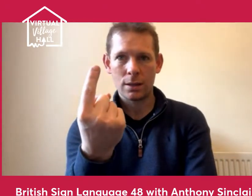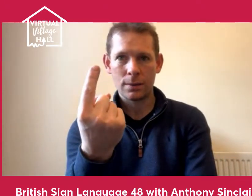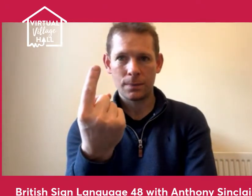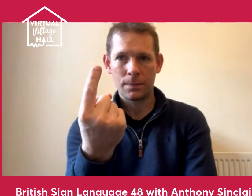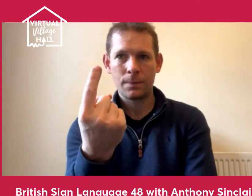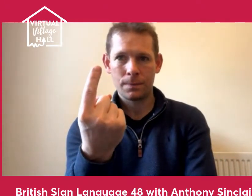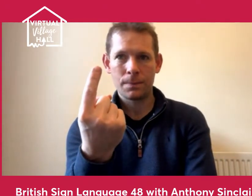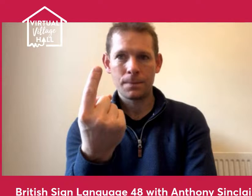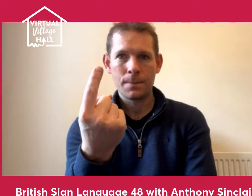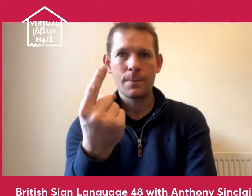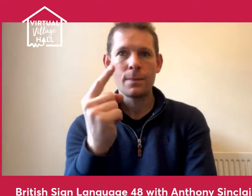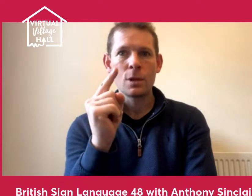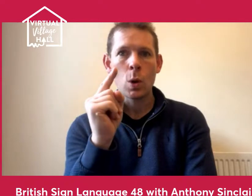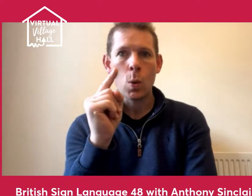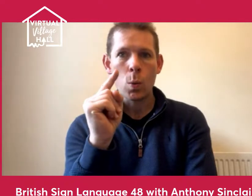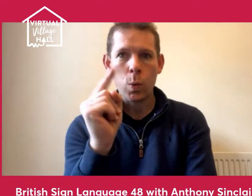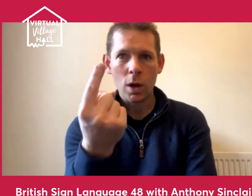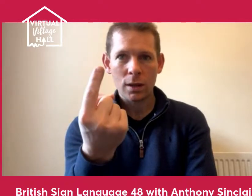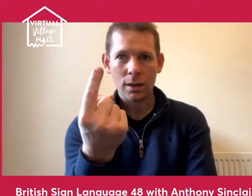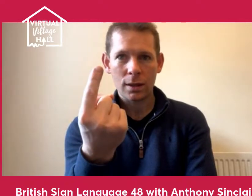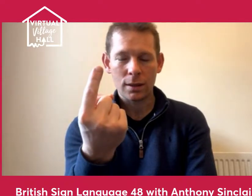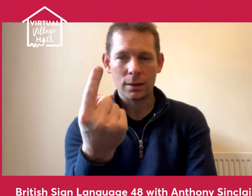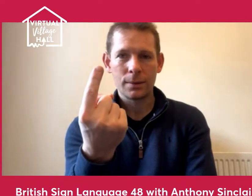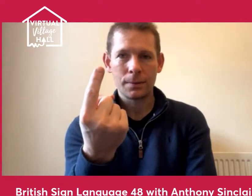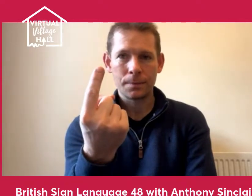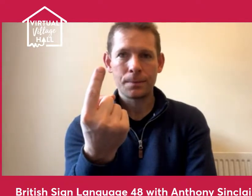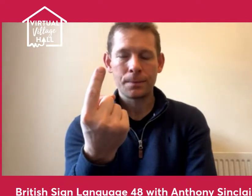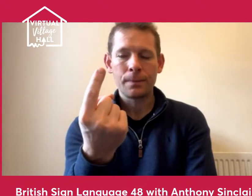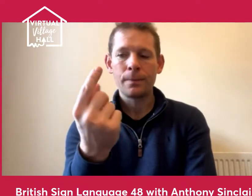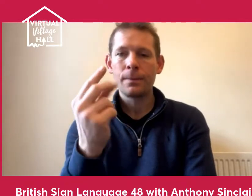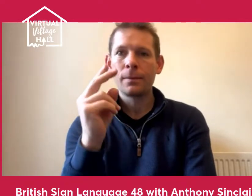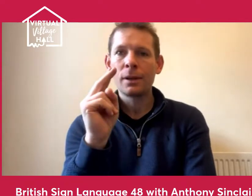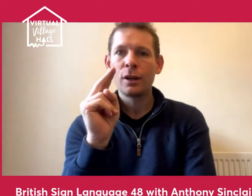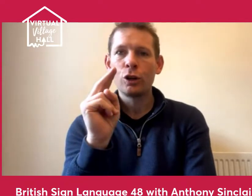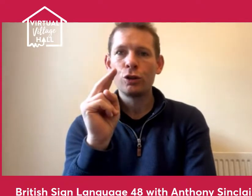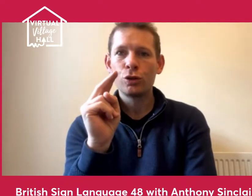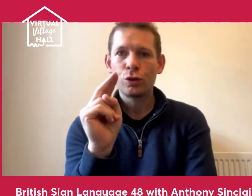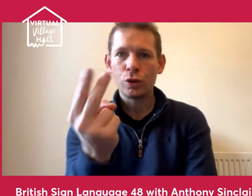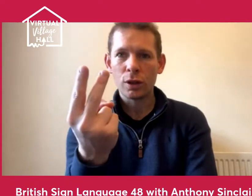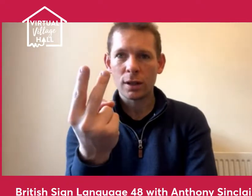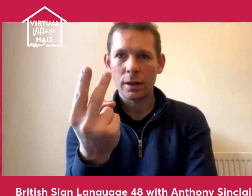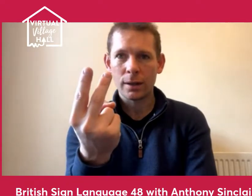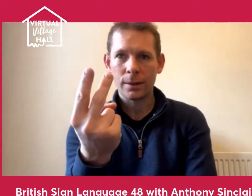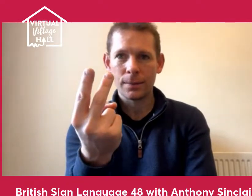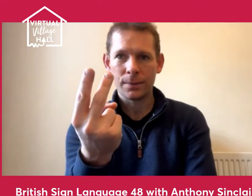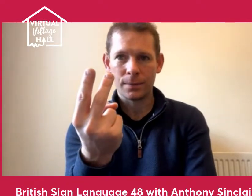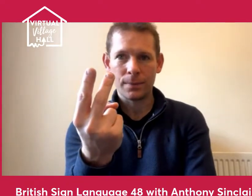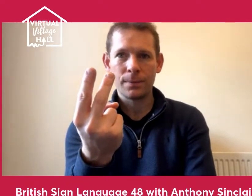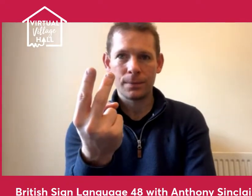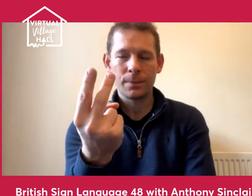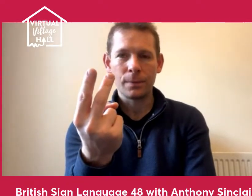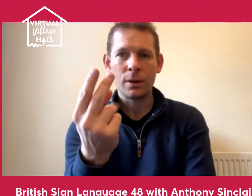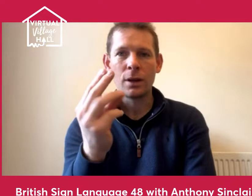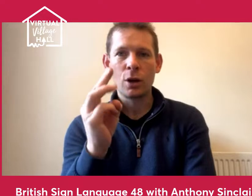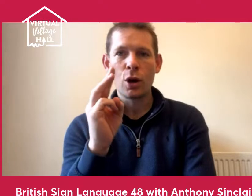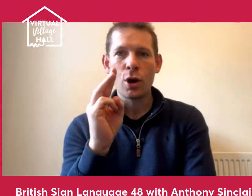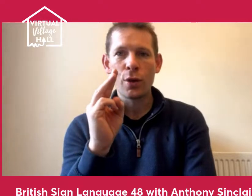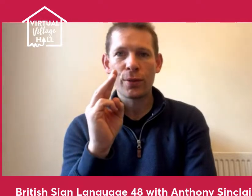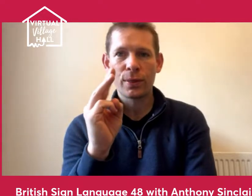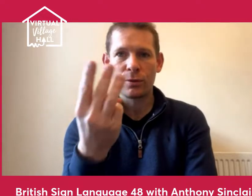1 o'clock. So anything linked to time is going to turn like that. So 1 o'clock or 2 o'clock